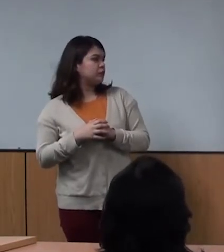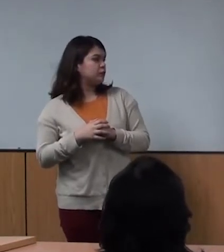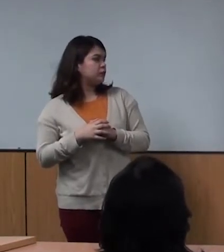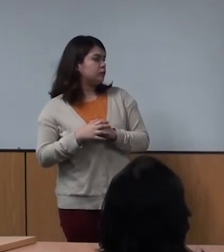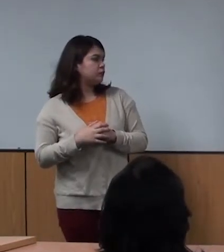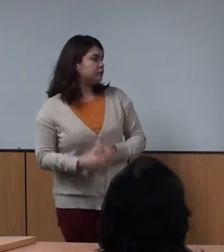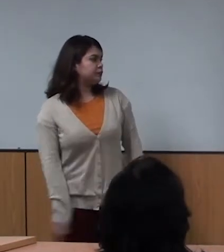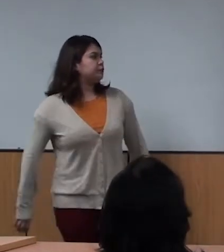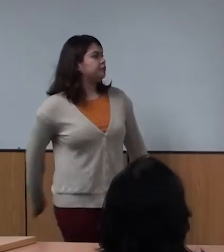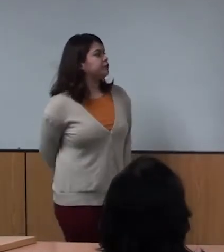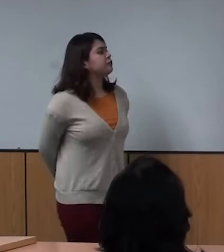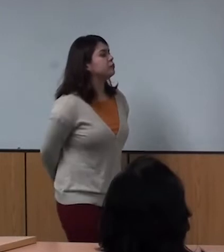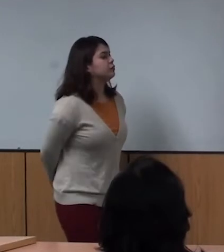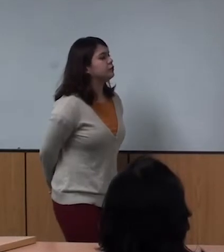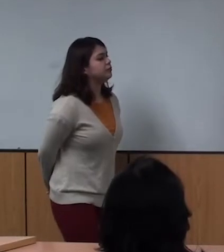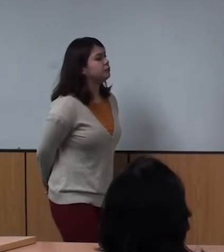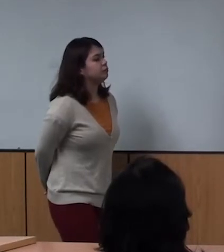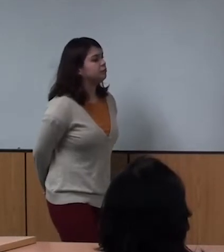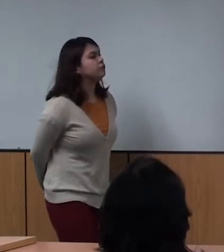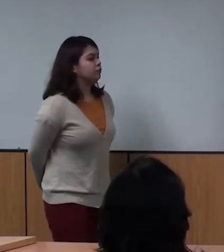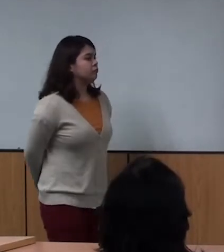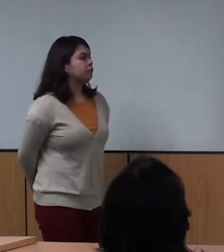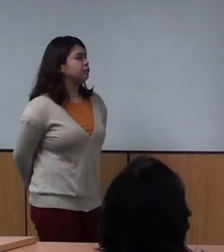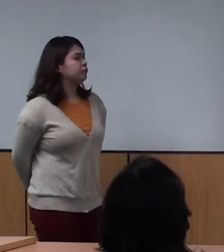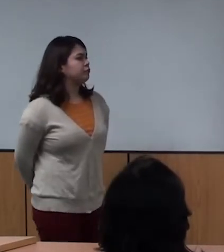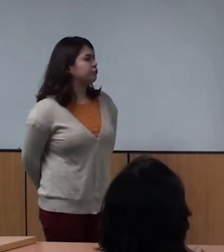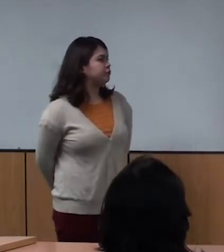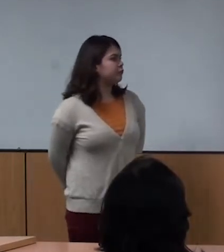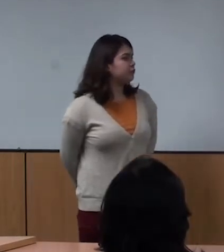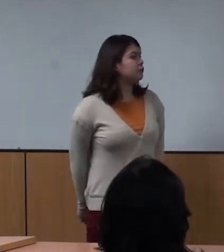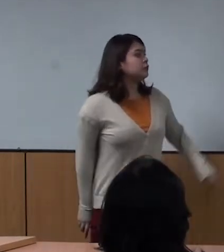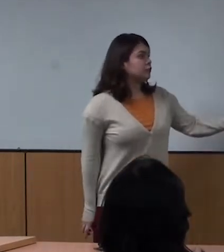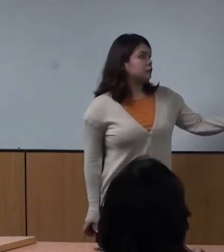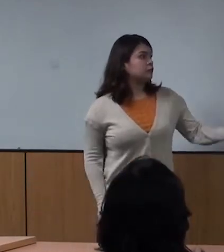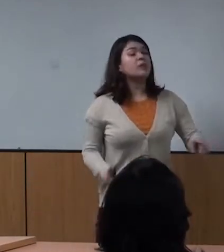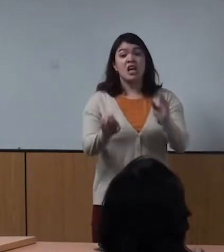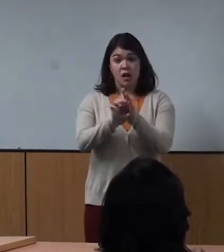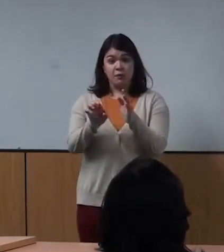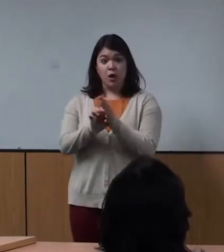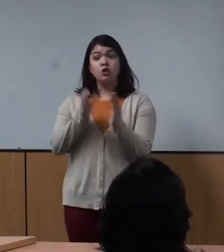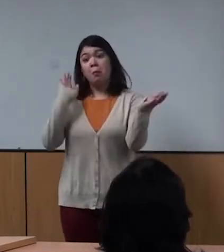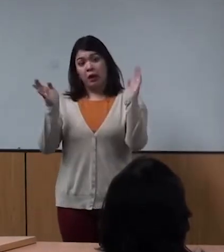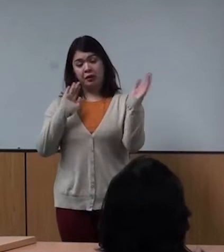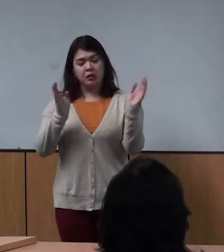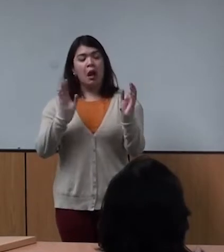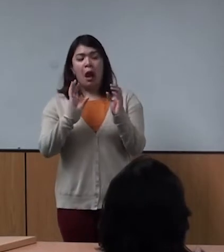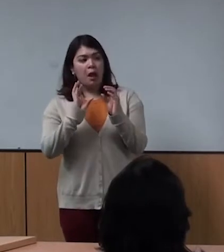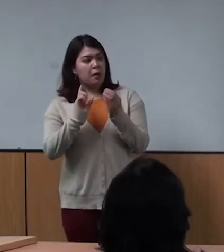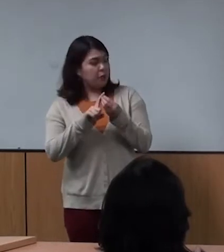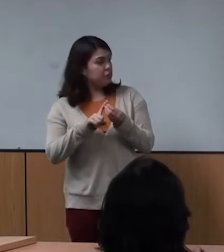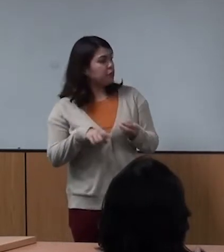Examples are exams and performance tasks. So if we are going to compare it, if we're going